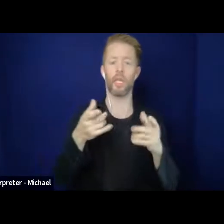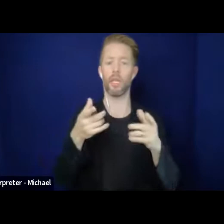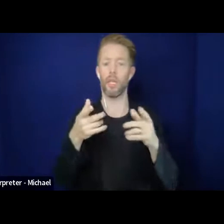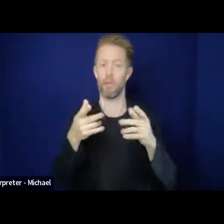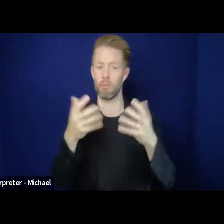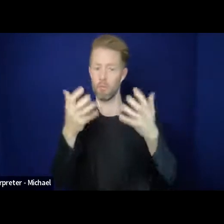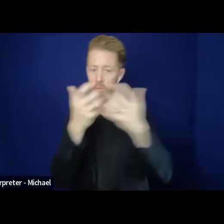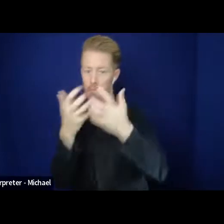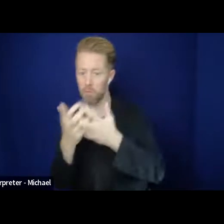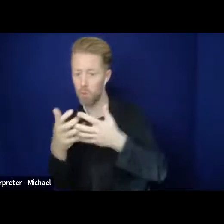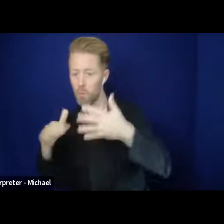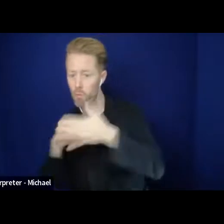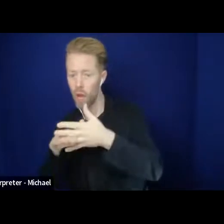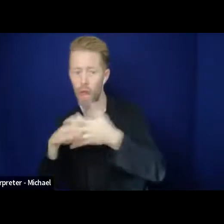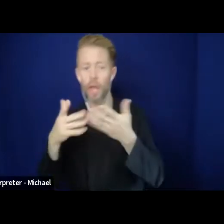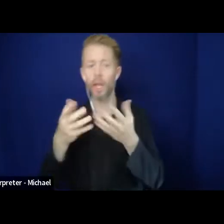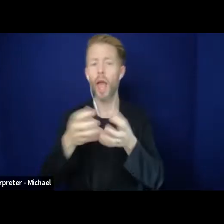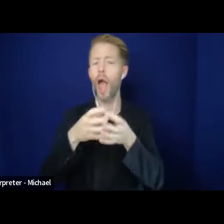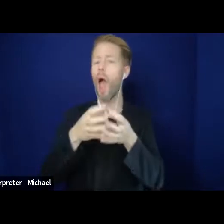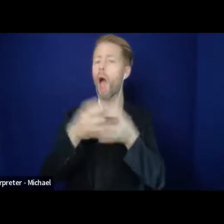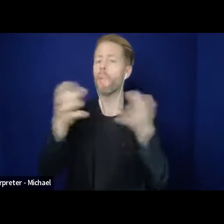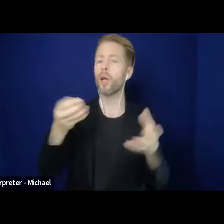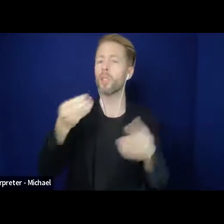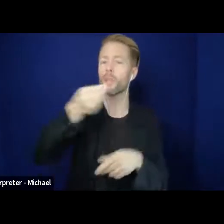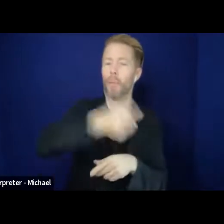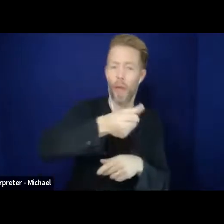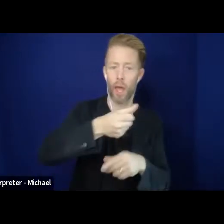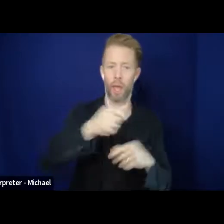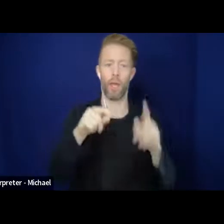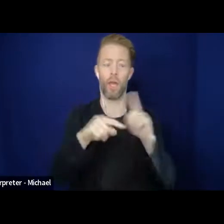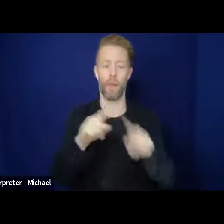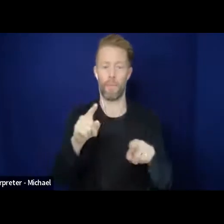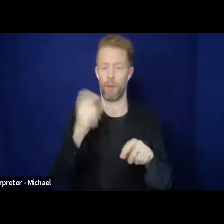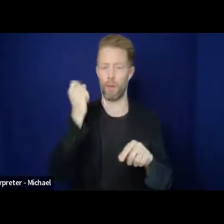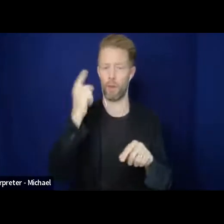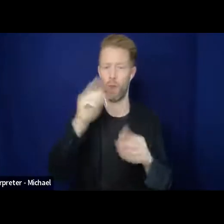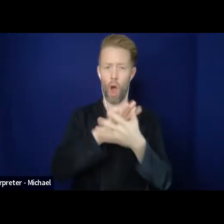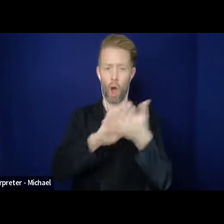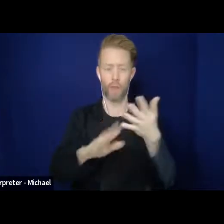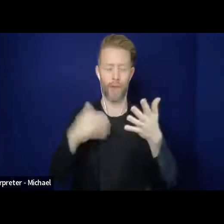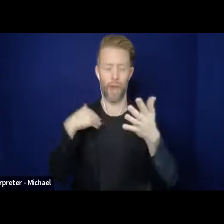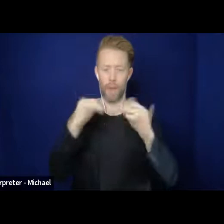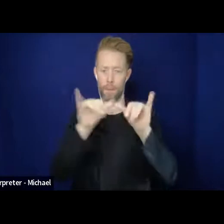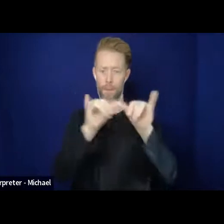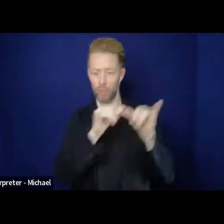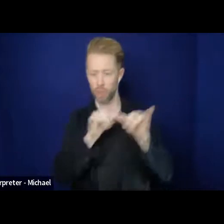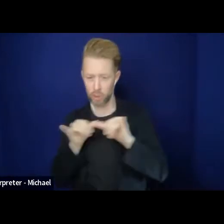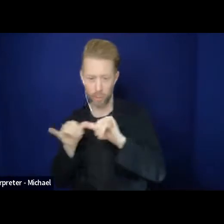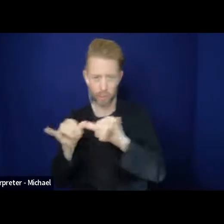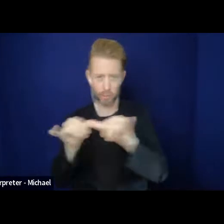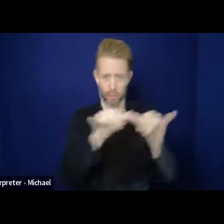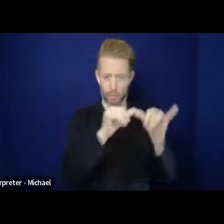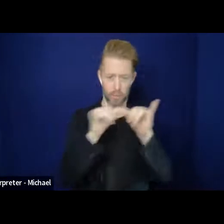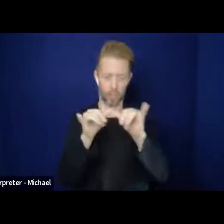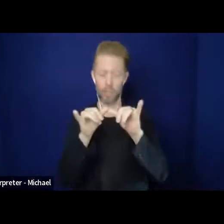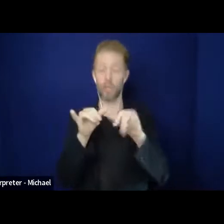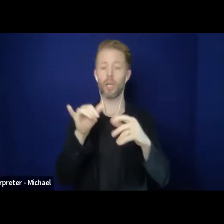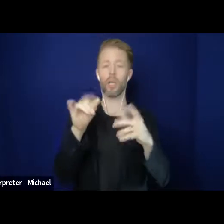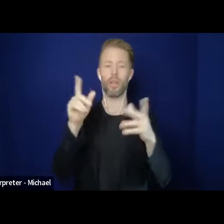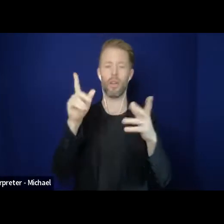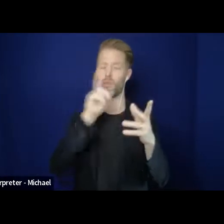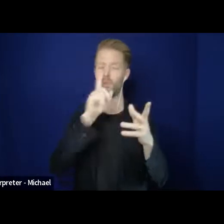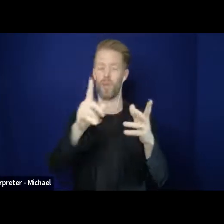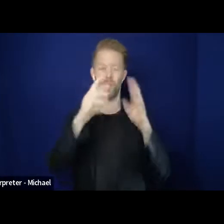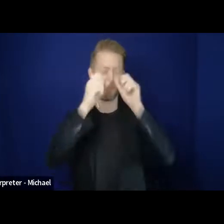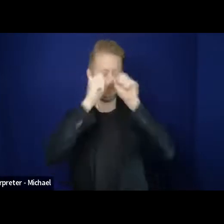determine rates of pay. But all of these things are metrics that are used to hit a target, and they're idealized, they're oversimplified.